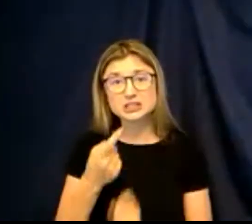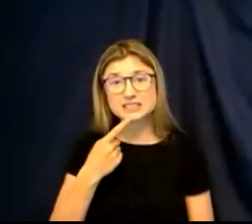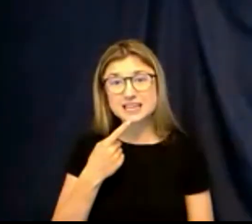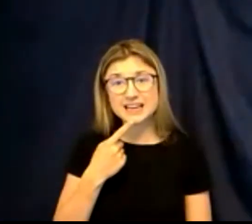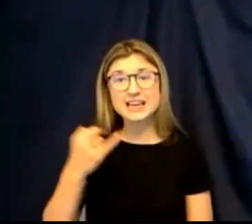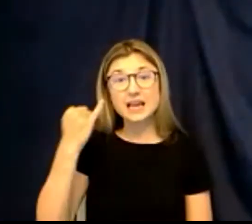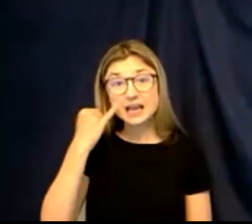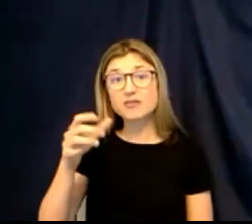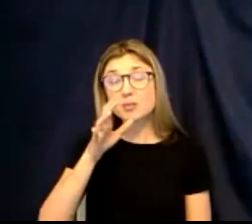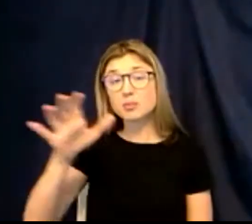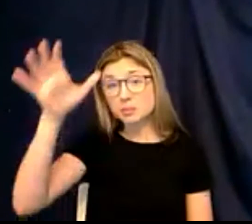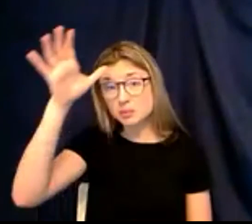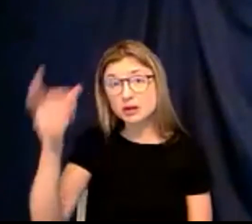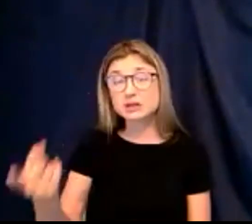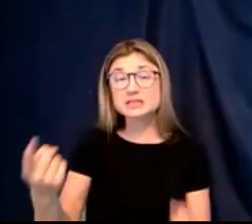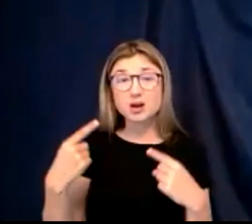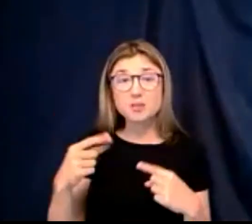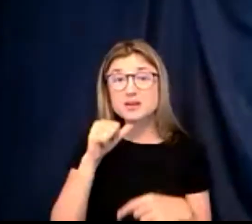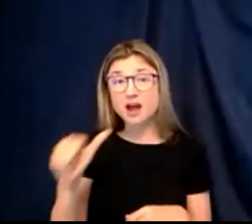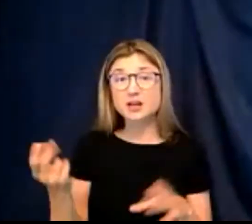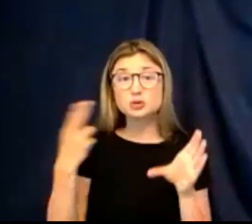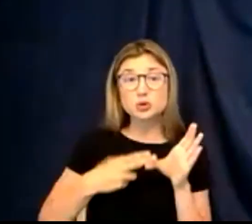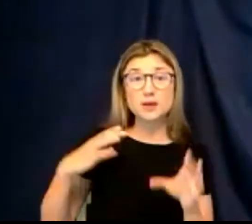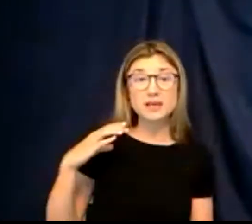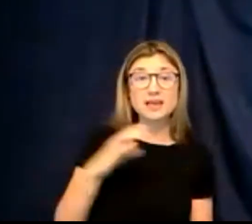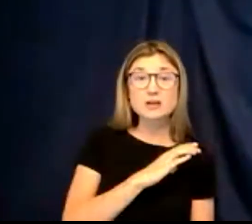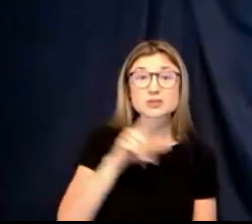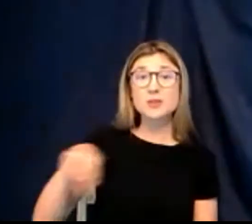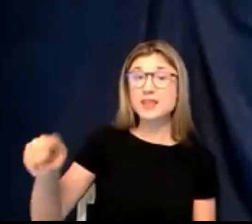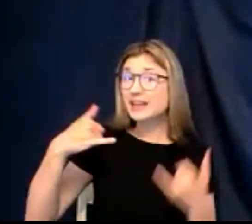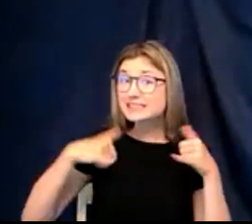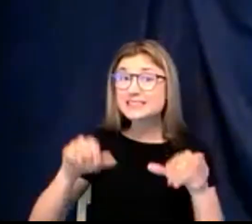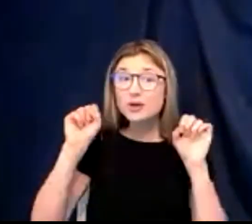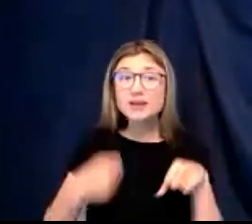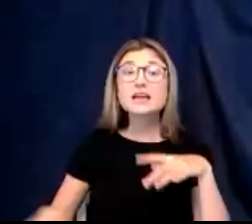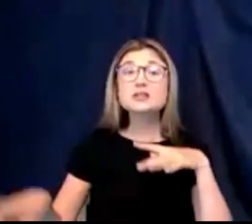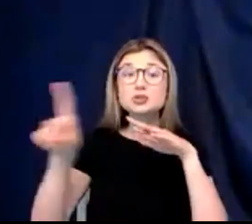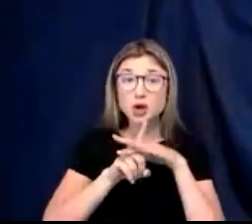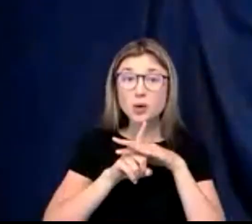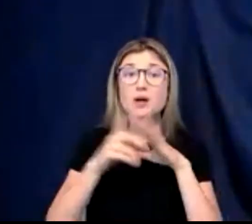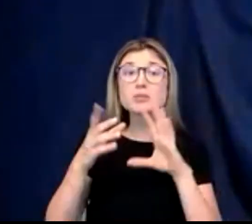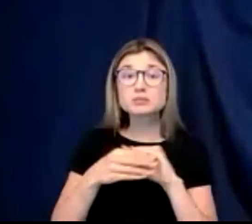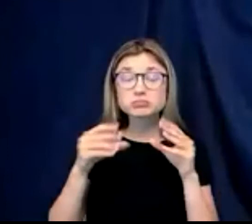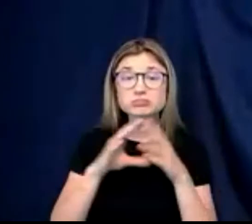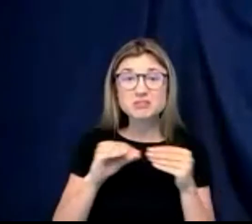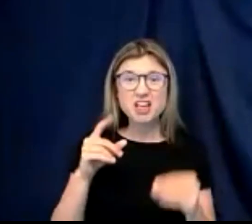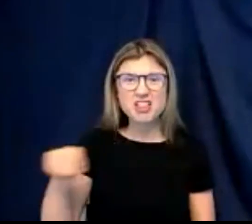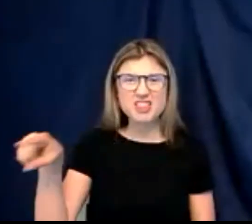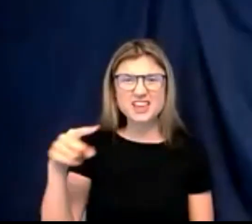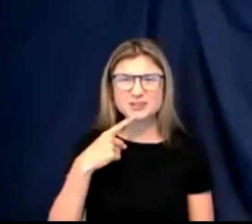parents come, if they don't get on the council, at least they could come and have a voice still, because they told me I wasn't allowed to